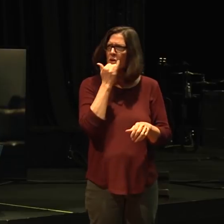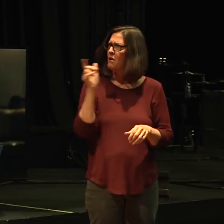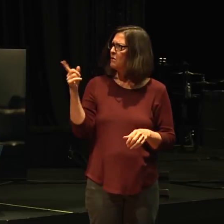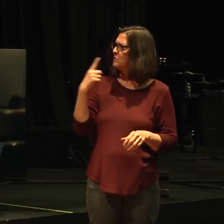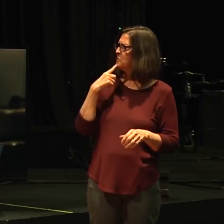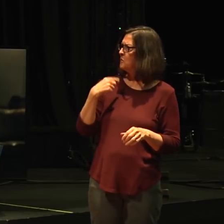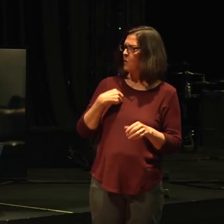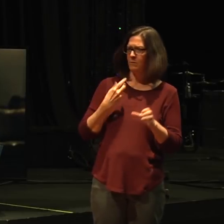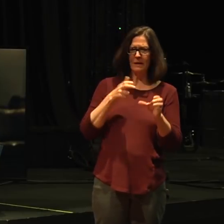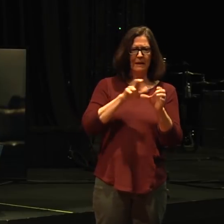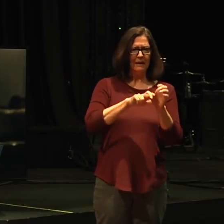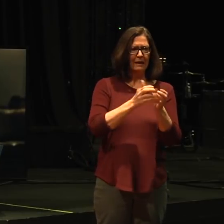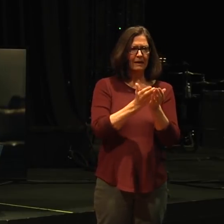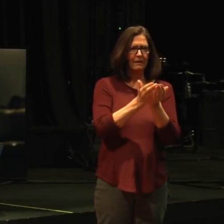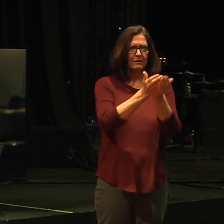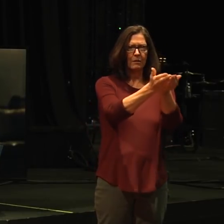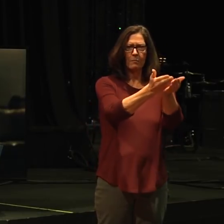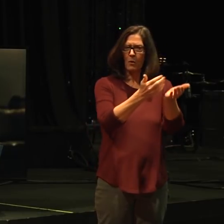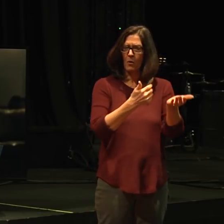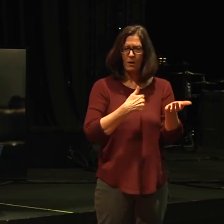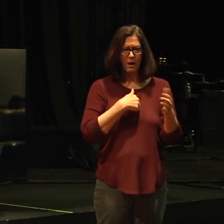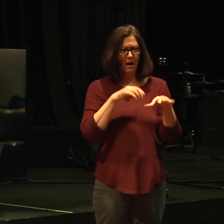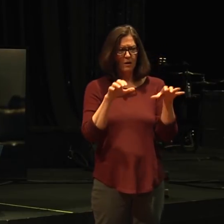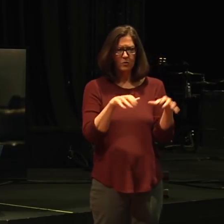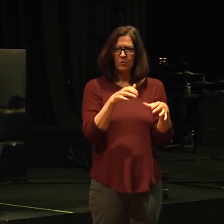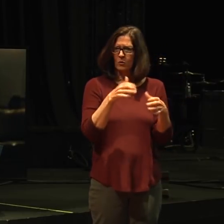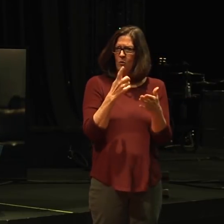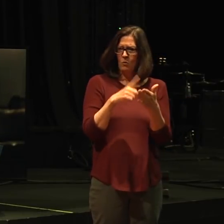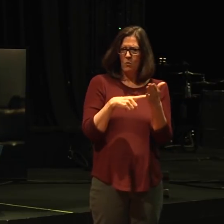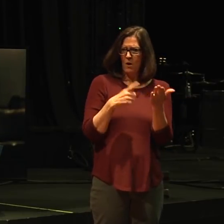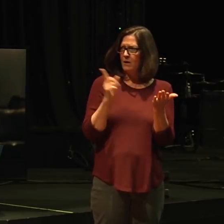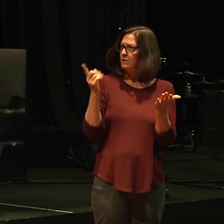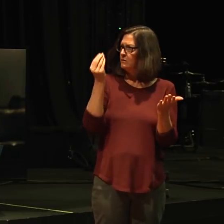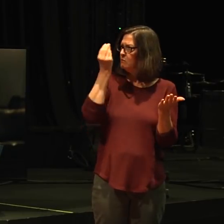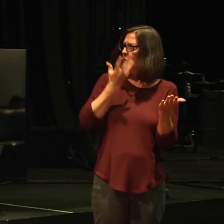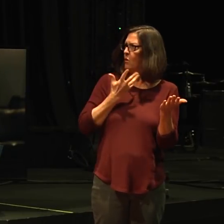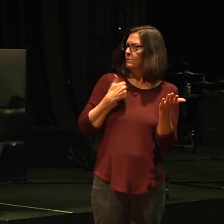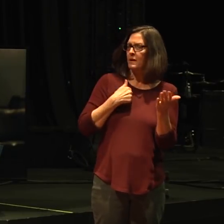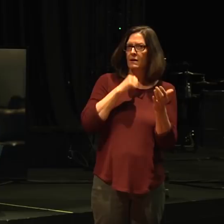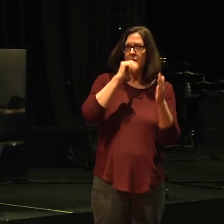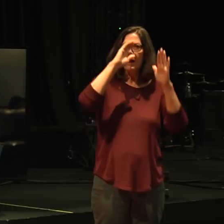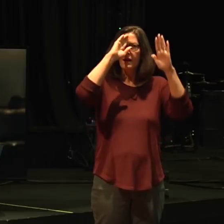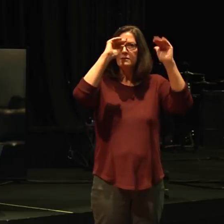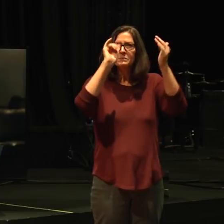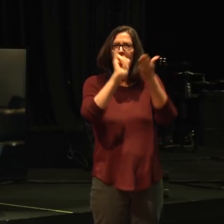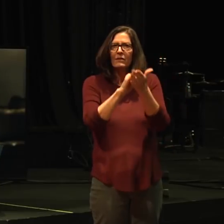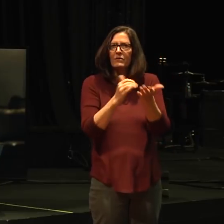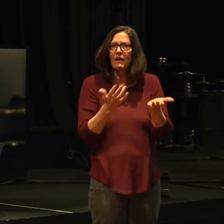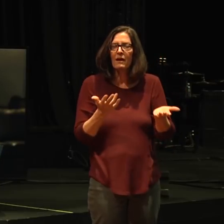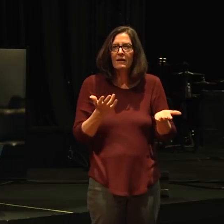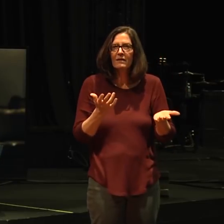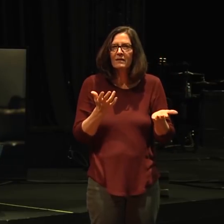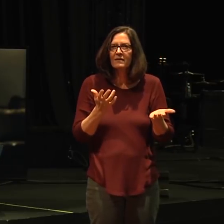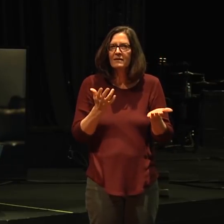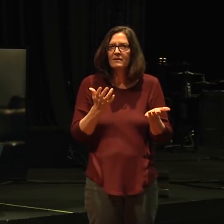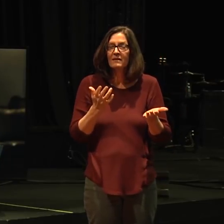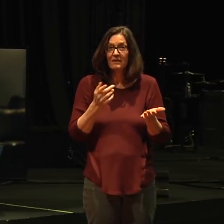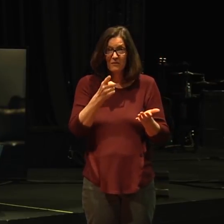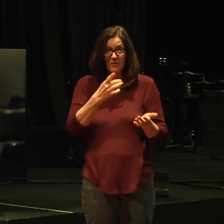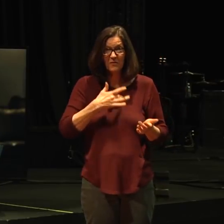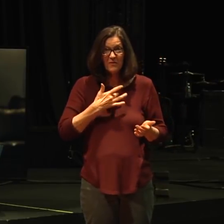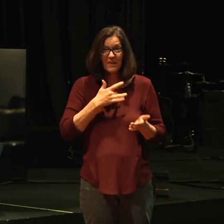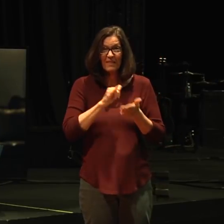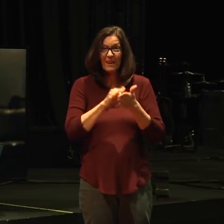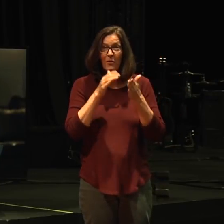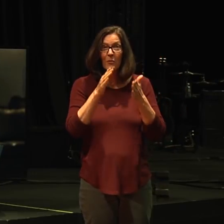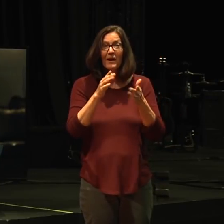I was doing everything that I knew to do. This is not what I expected. Again, ever felt like that? I have. But